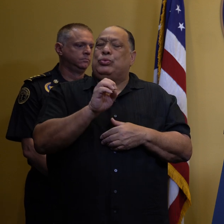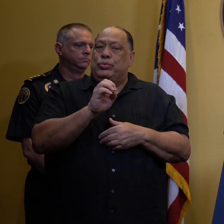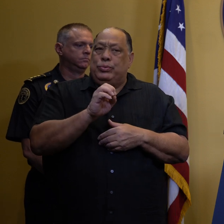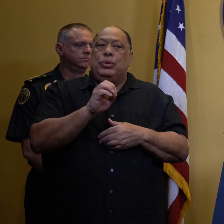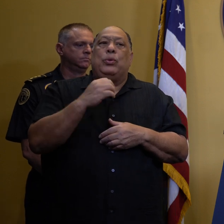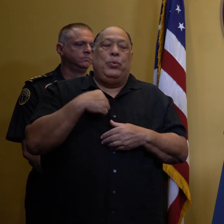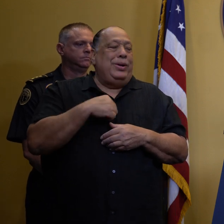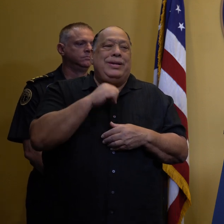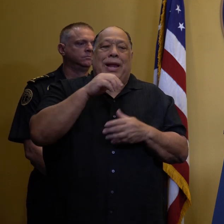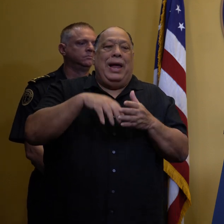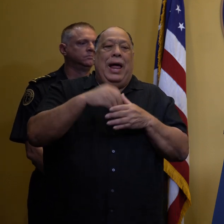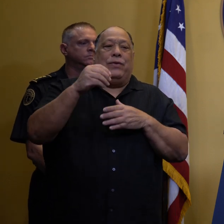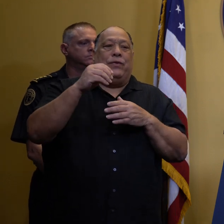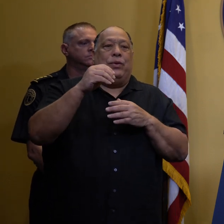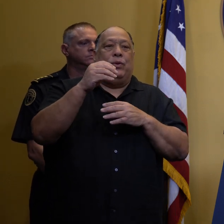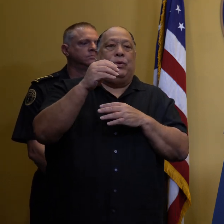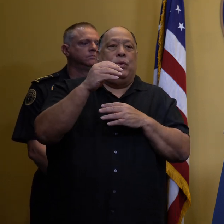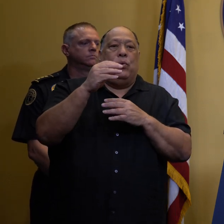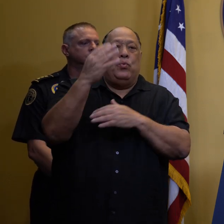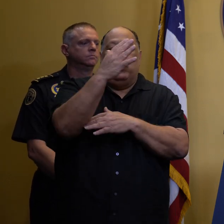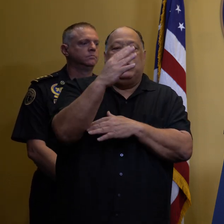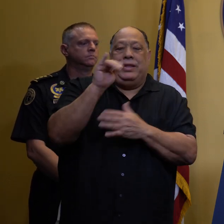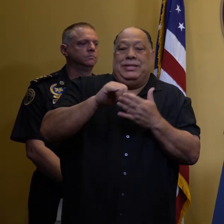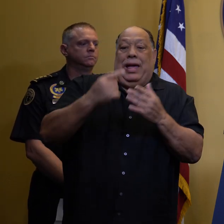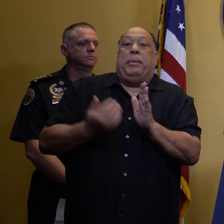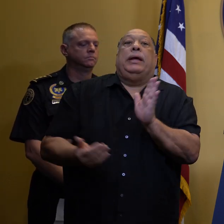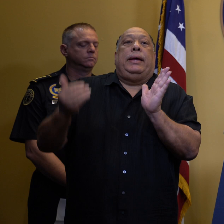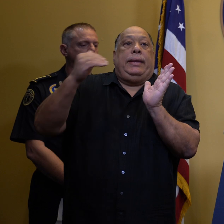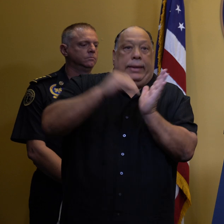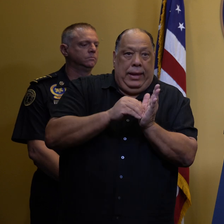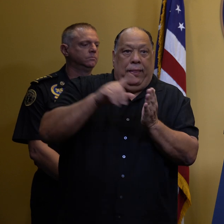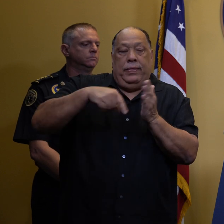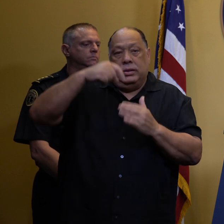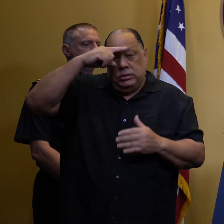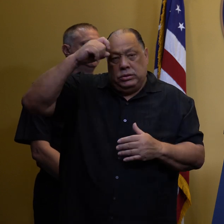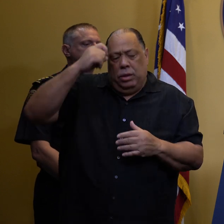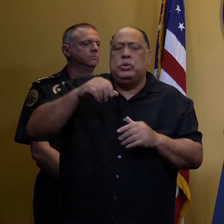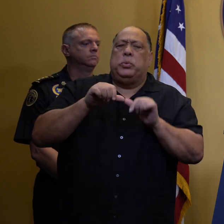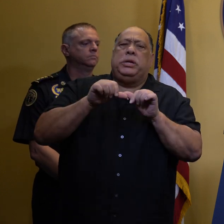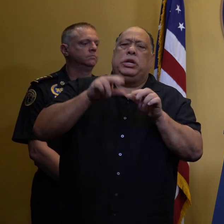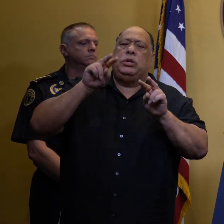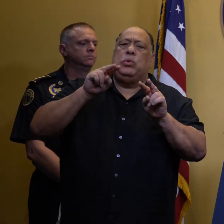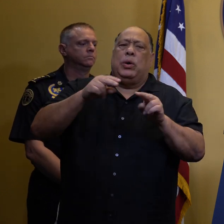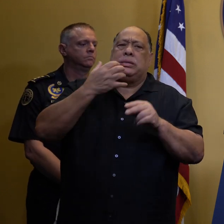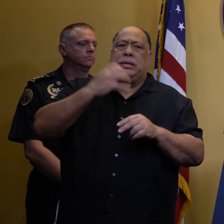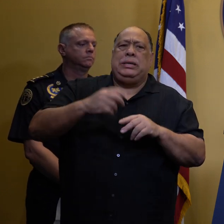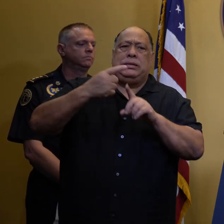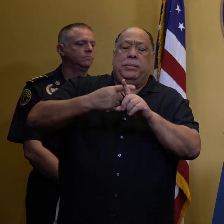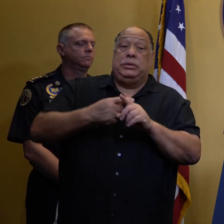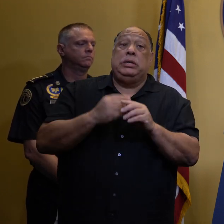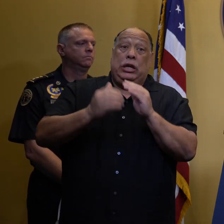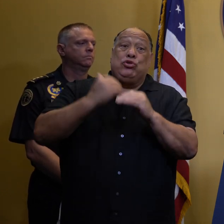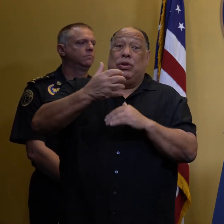not out of the woods as far as this occurring again throughout this summer, so we'll continue to be watching this. Extreme heat